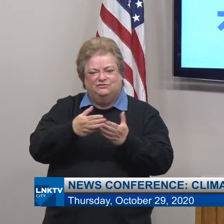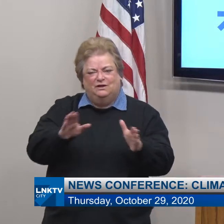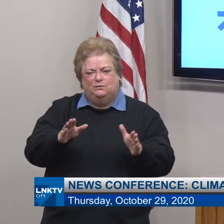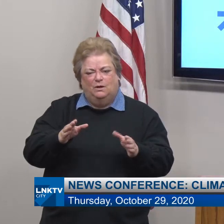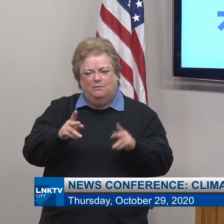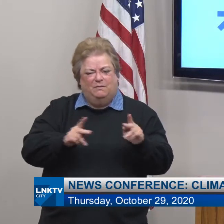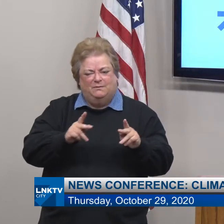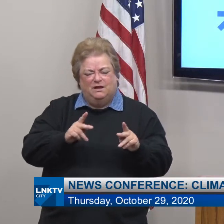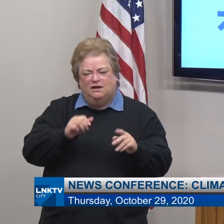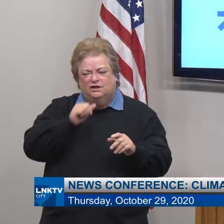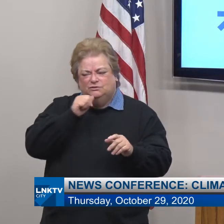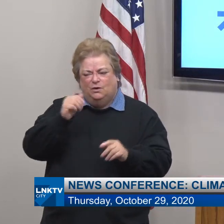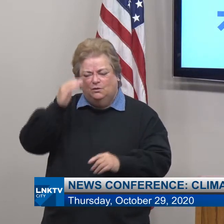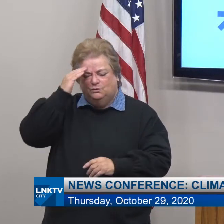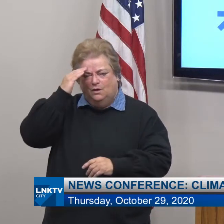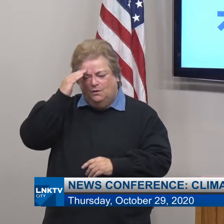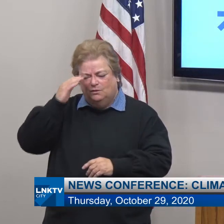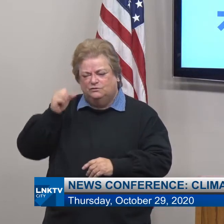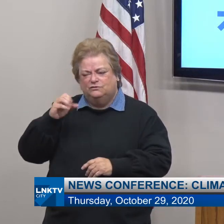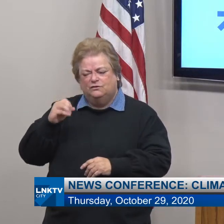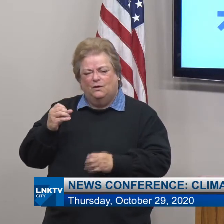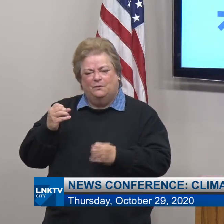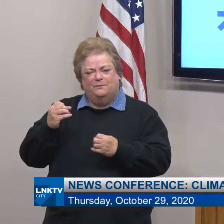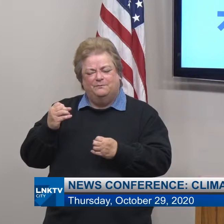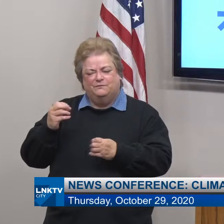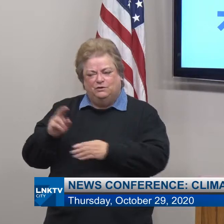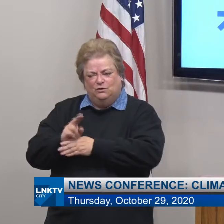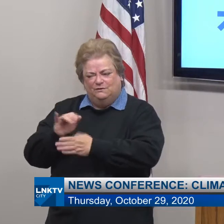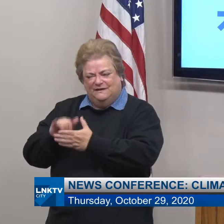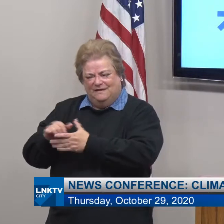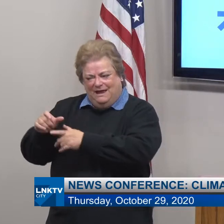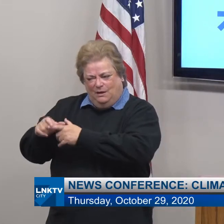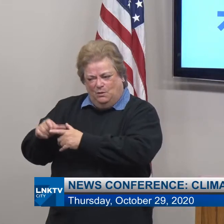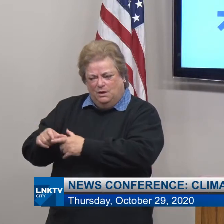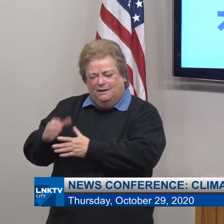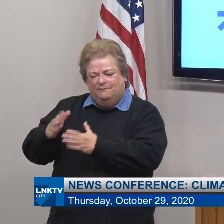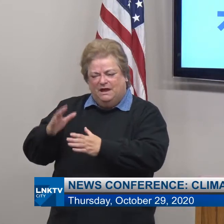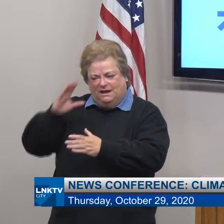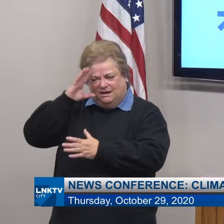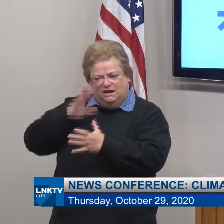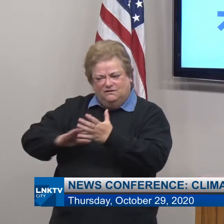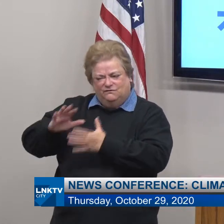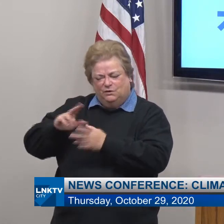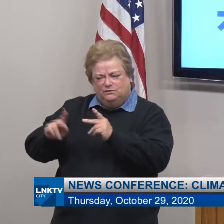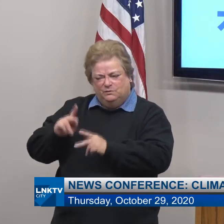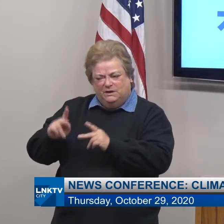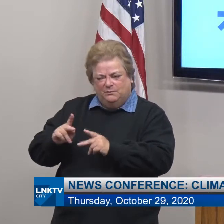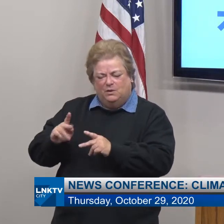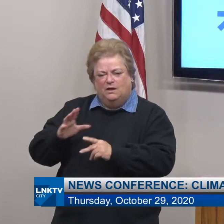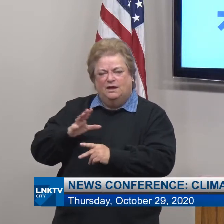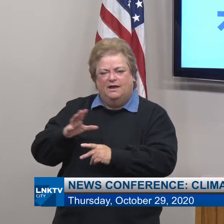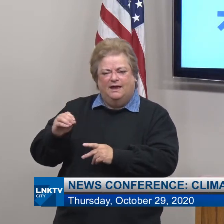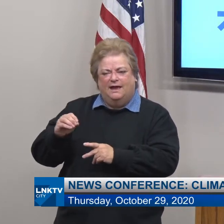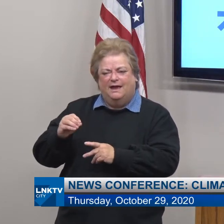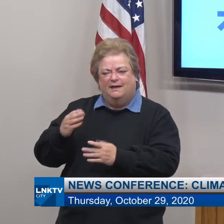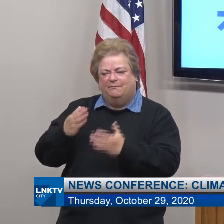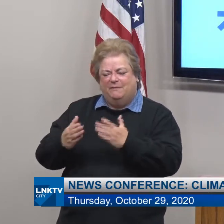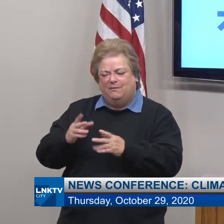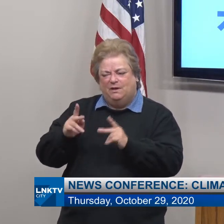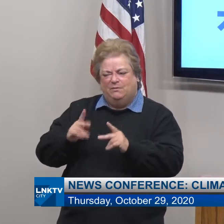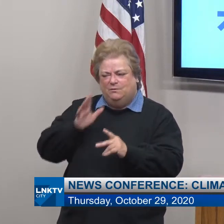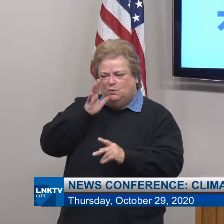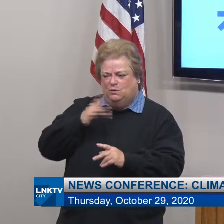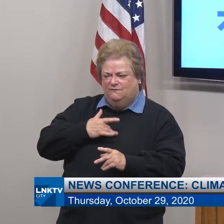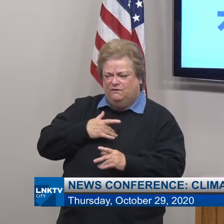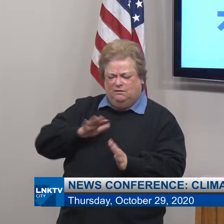that using that kind of terminology may be confusing to people and might offset the kind of community engagement we'd like to